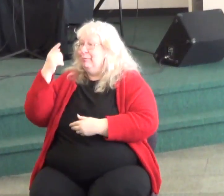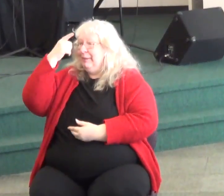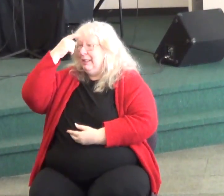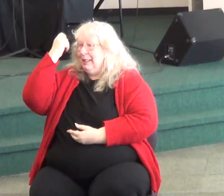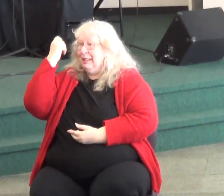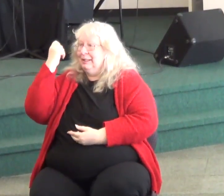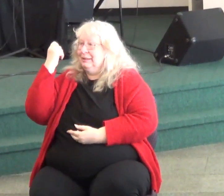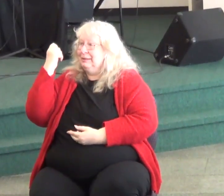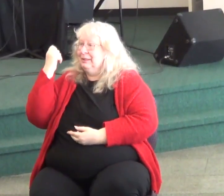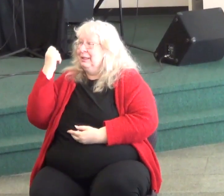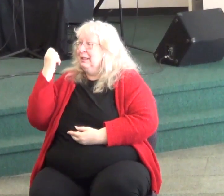How much?